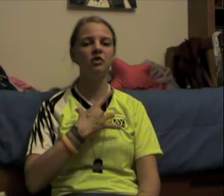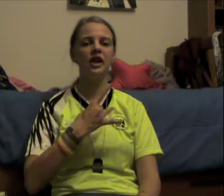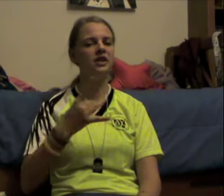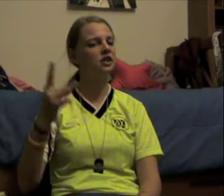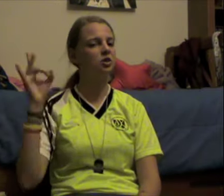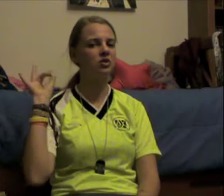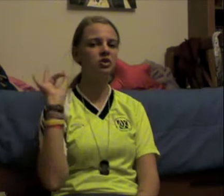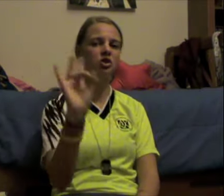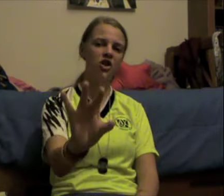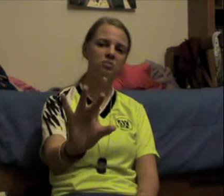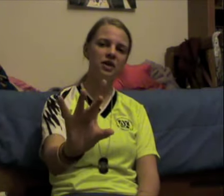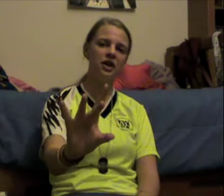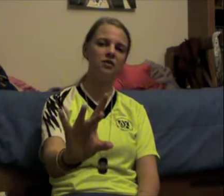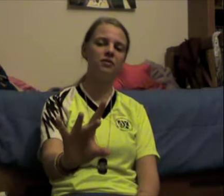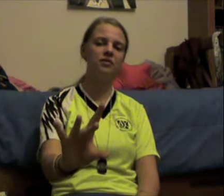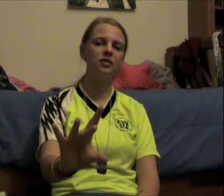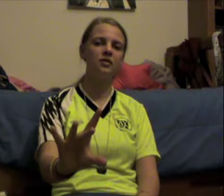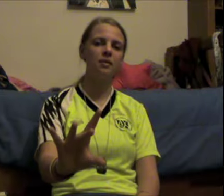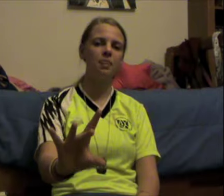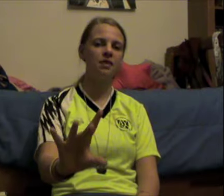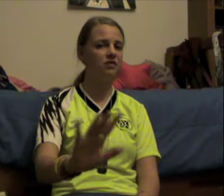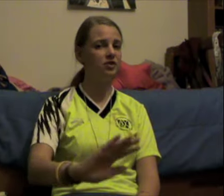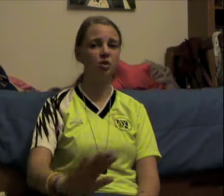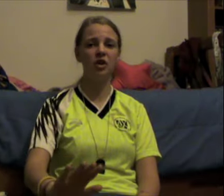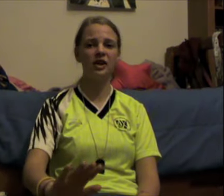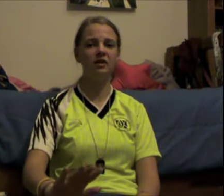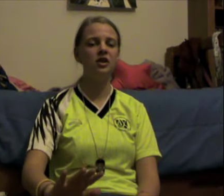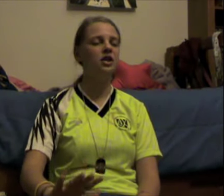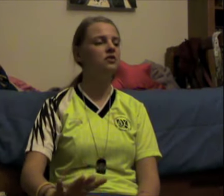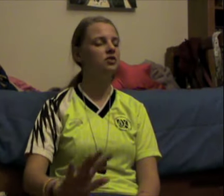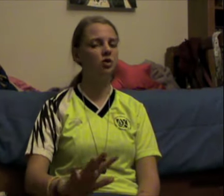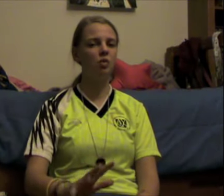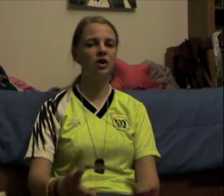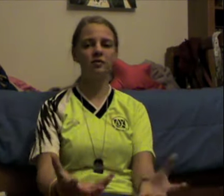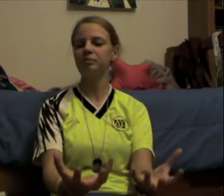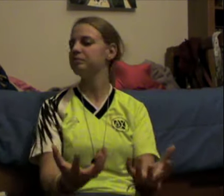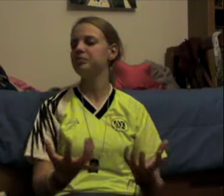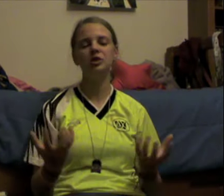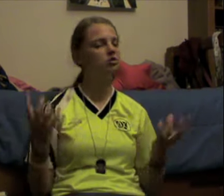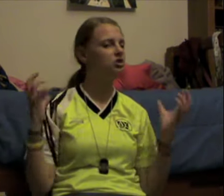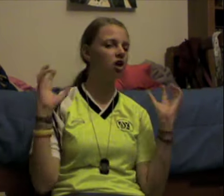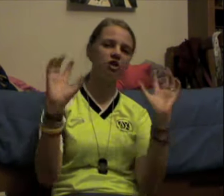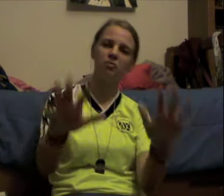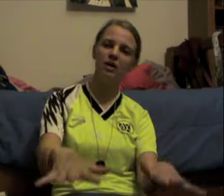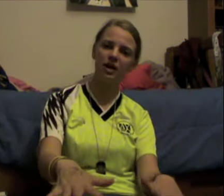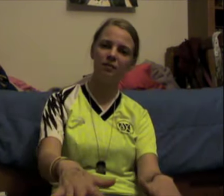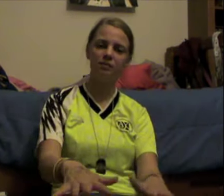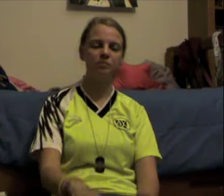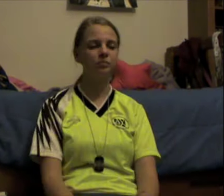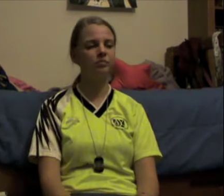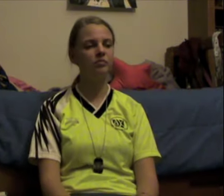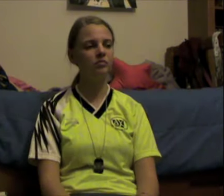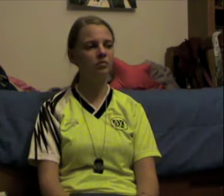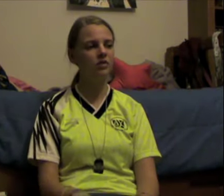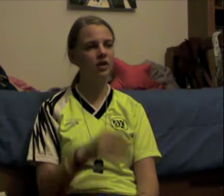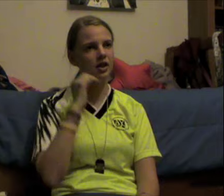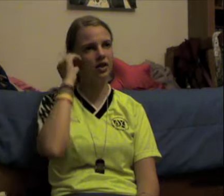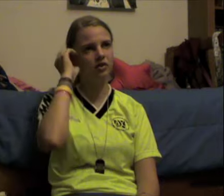For like, you have to toss it back out. If you don't like it. And if you don't want it, you just toss it back out. And.